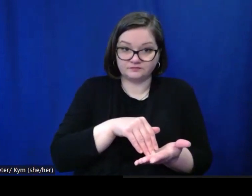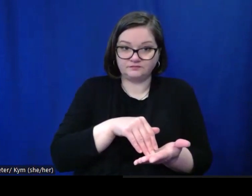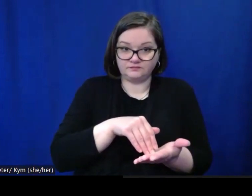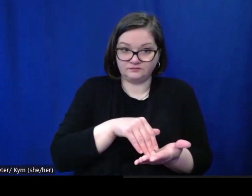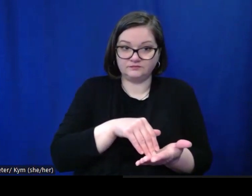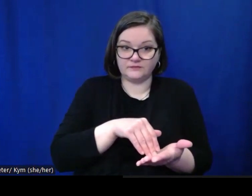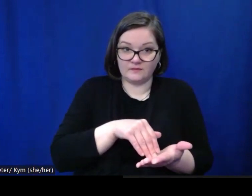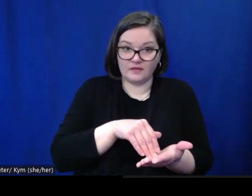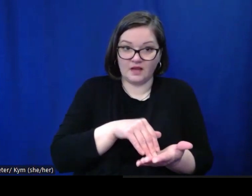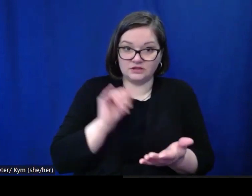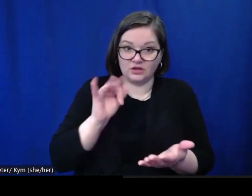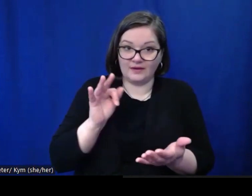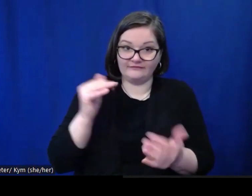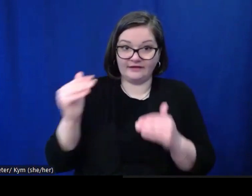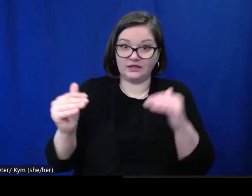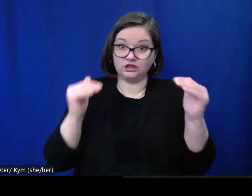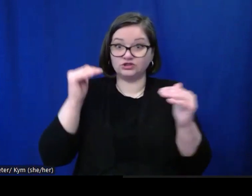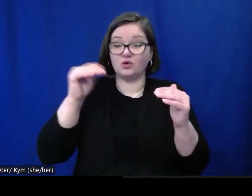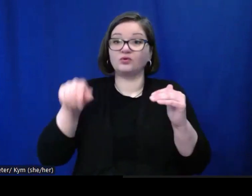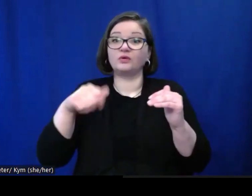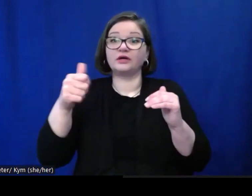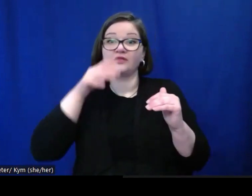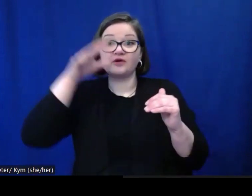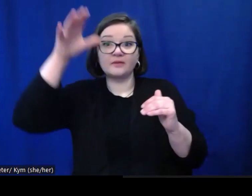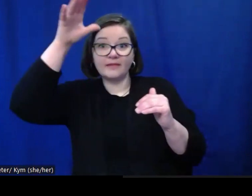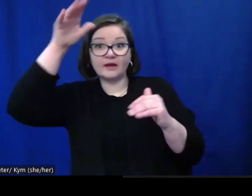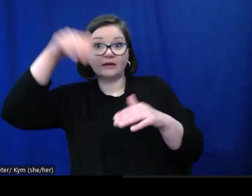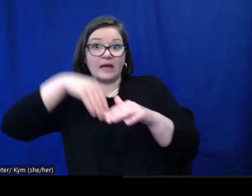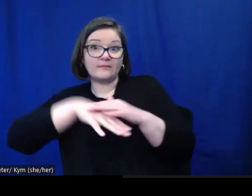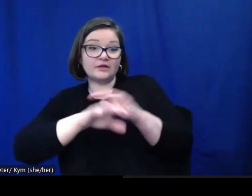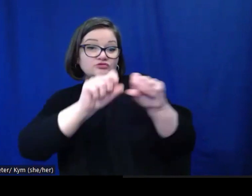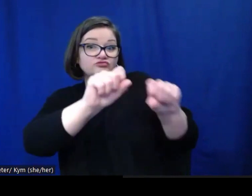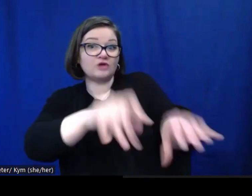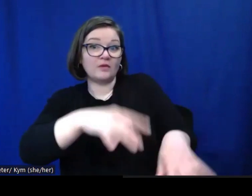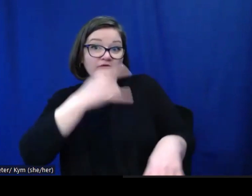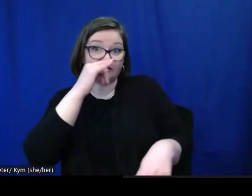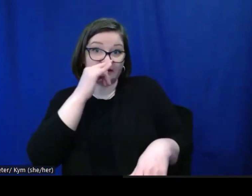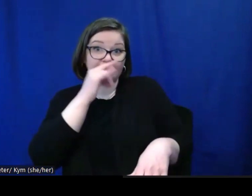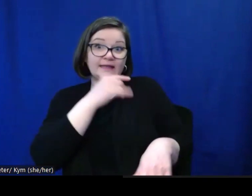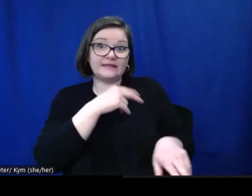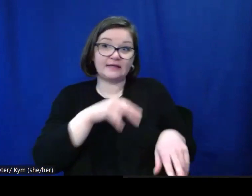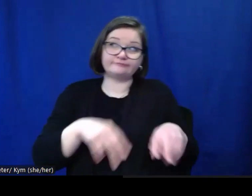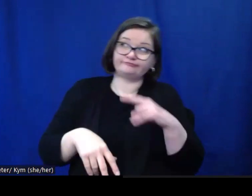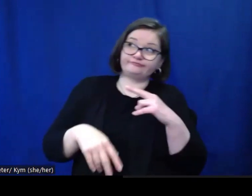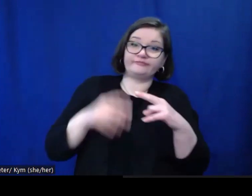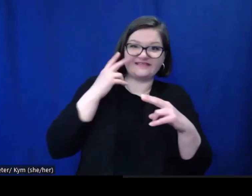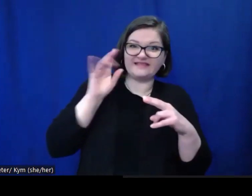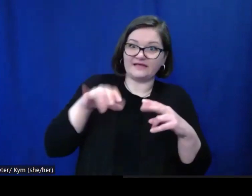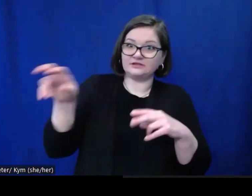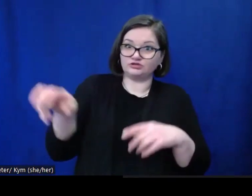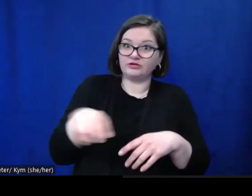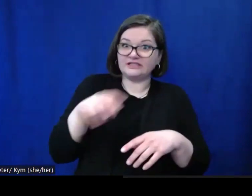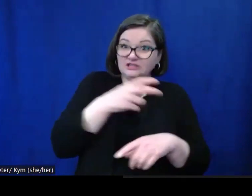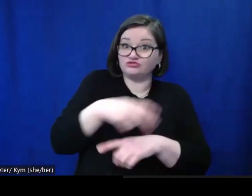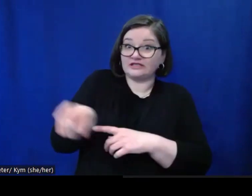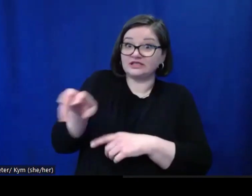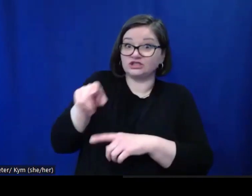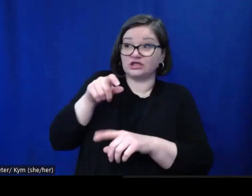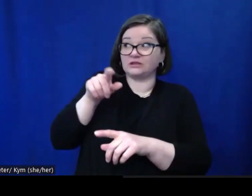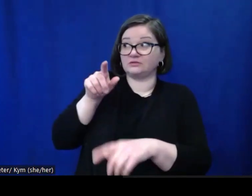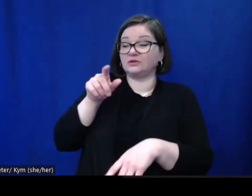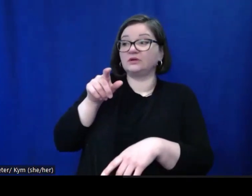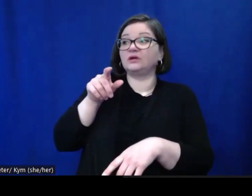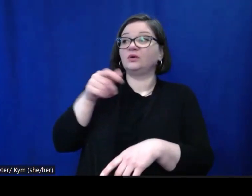who comes into the room? Other parents dropping off their kids. So each time that's a transition. We have the person that